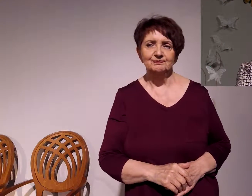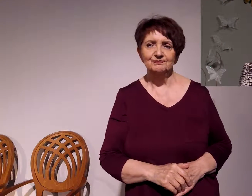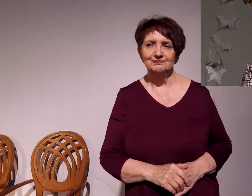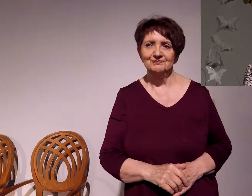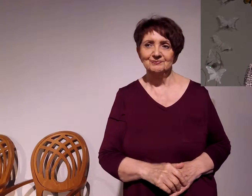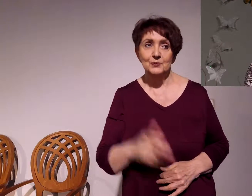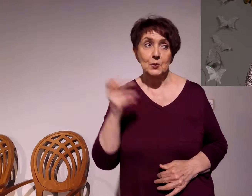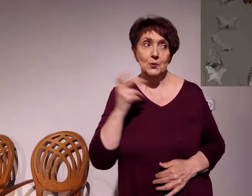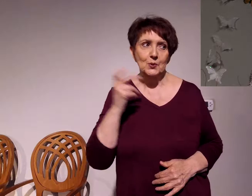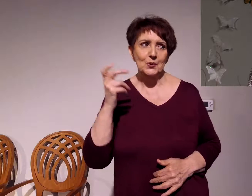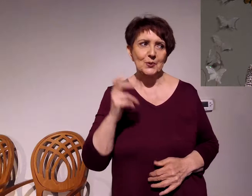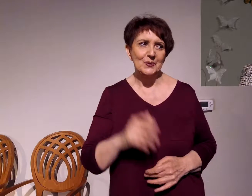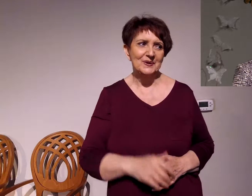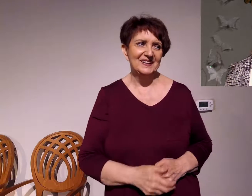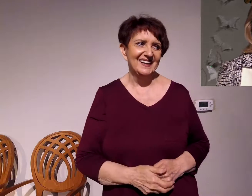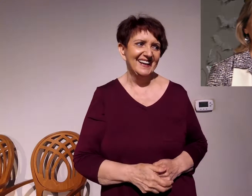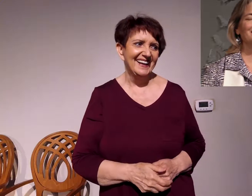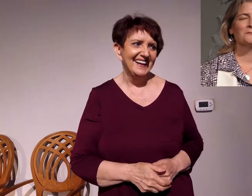Woohoo! Woohoo!